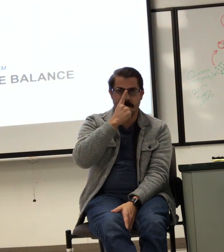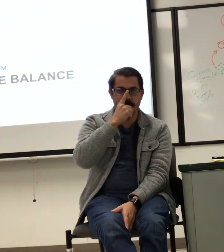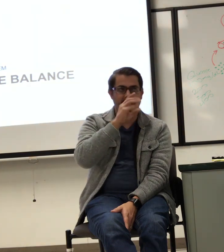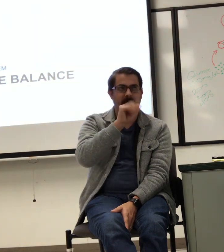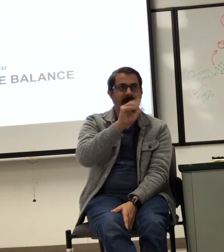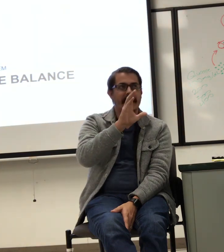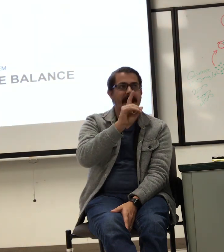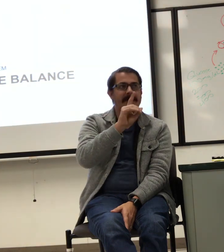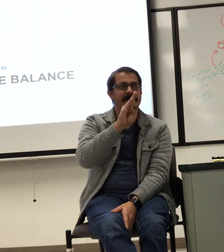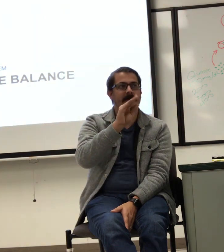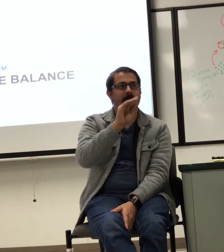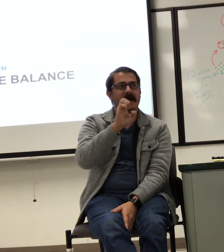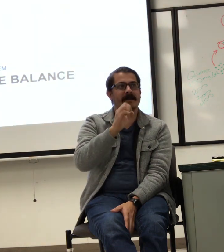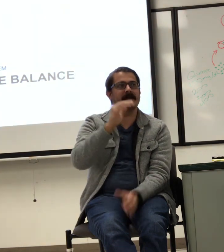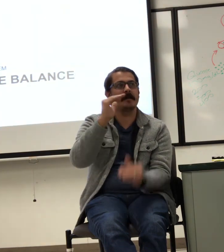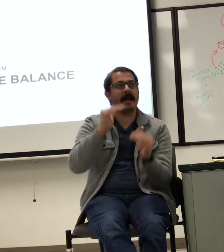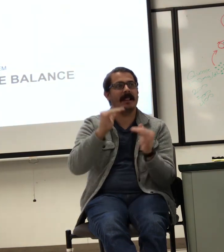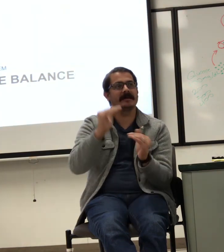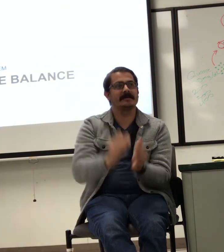acid-base balance.